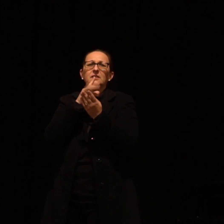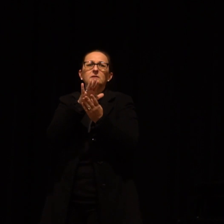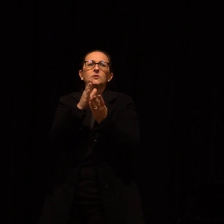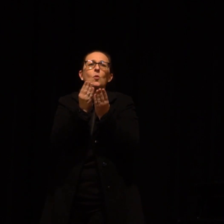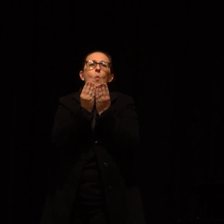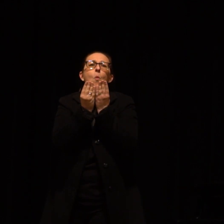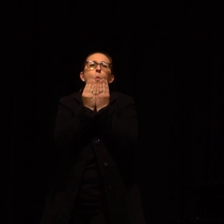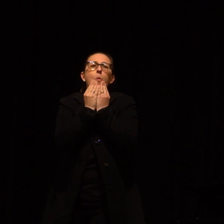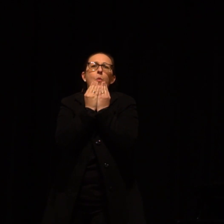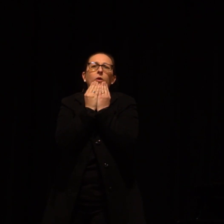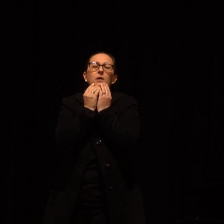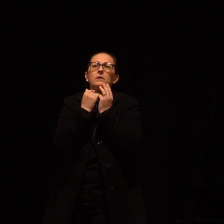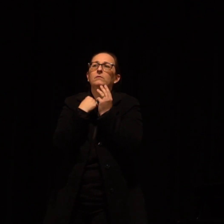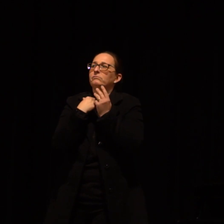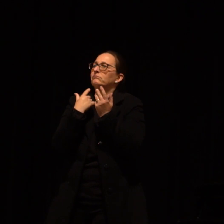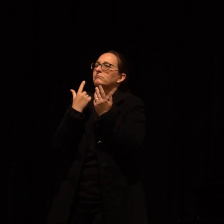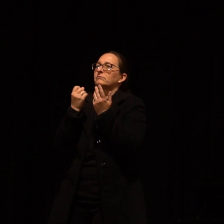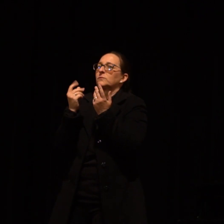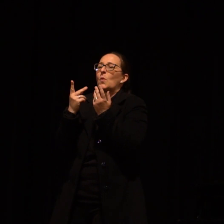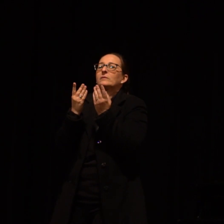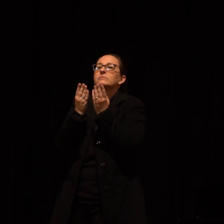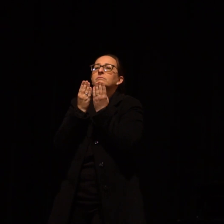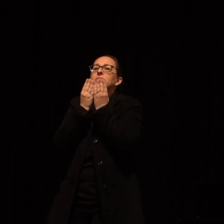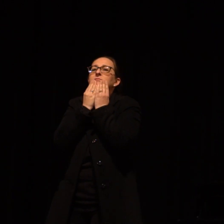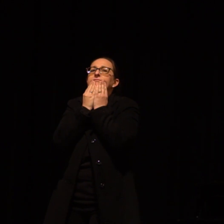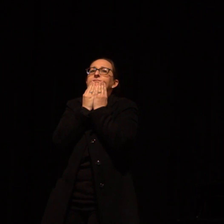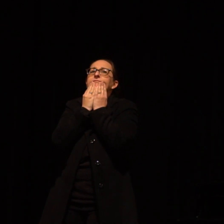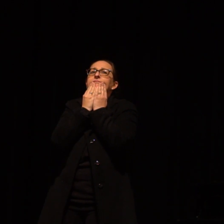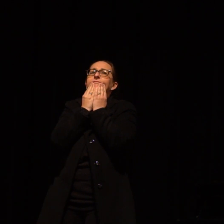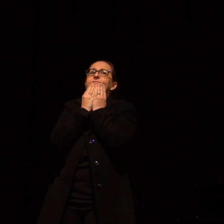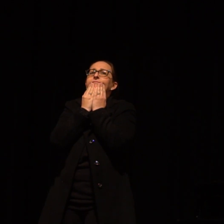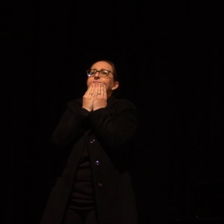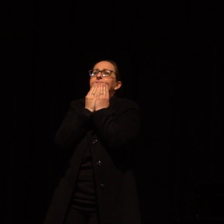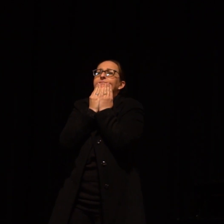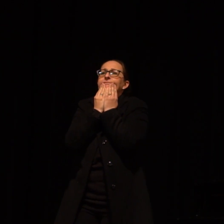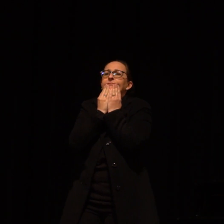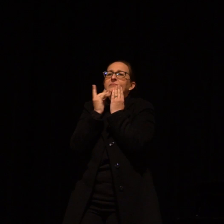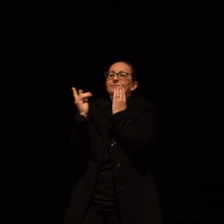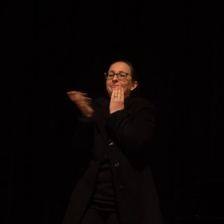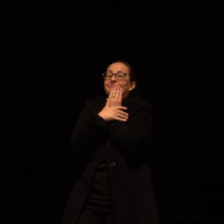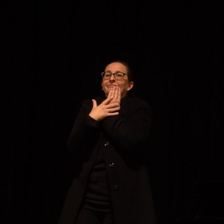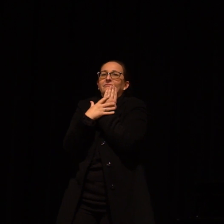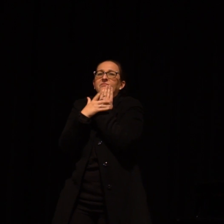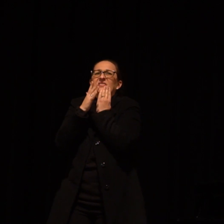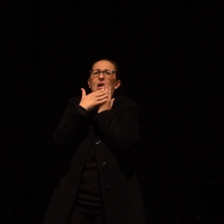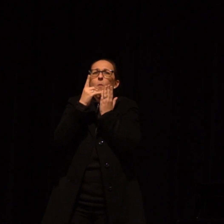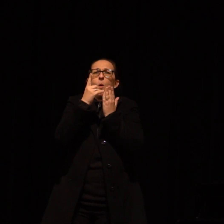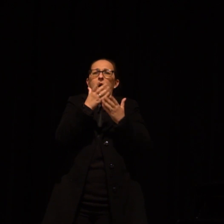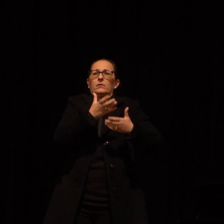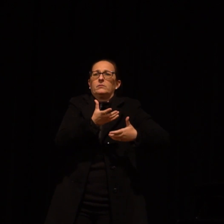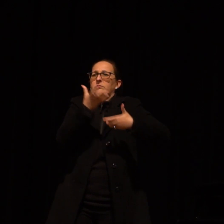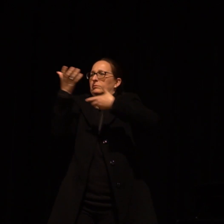me a napkin. They said, hold it onto your face. So I held this napkin onto my face.